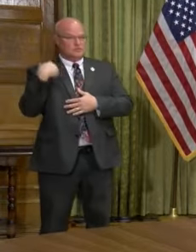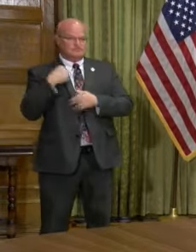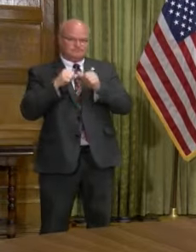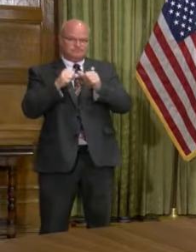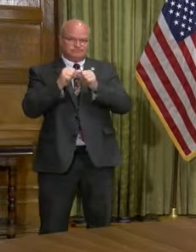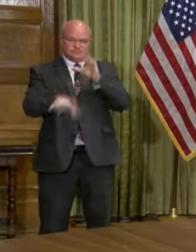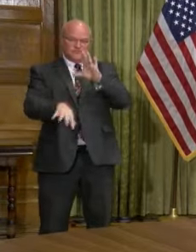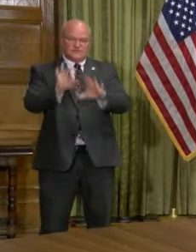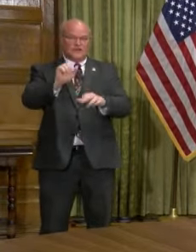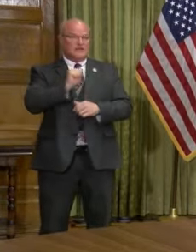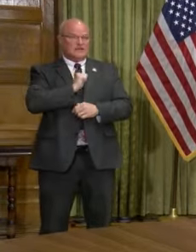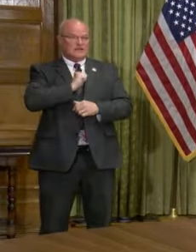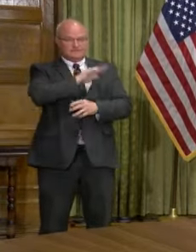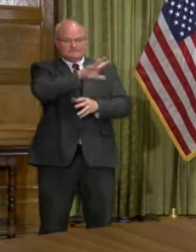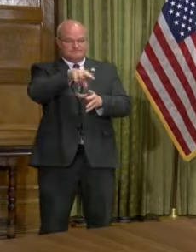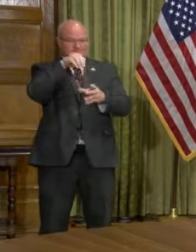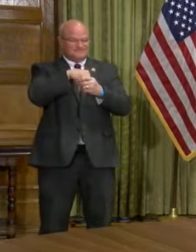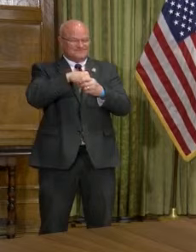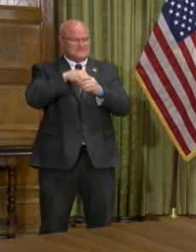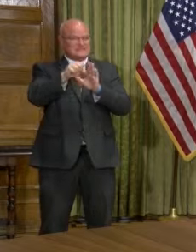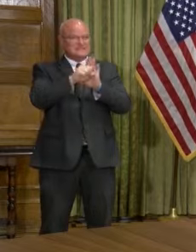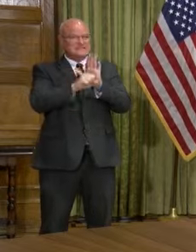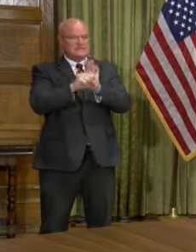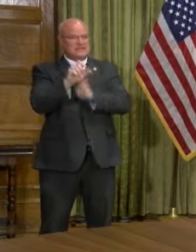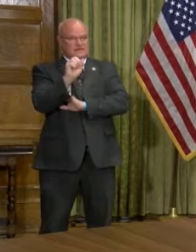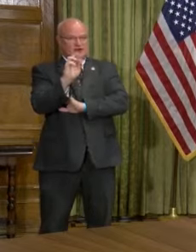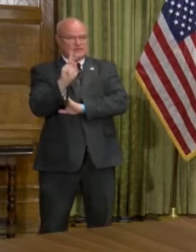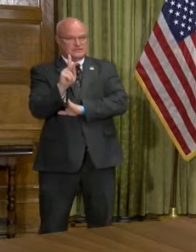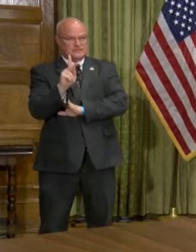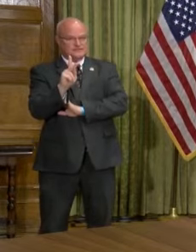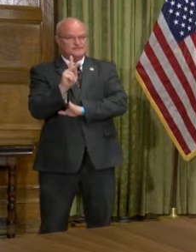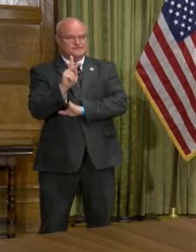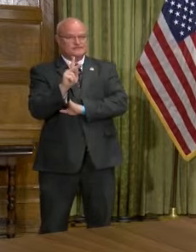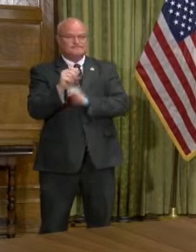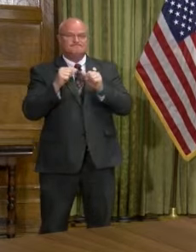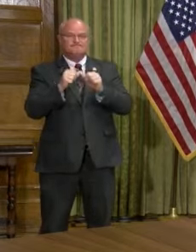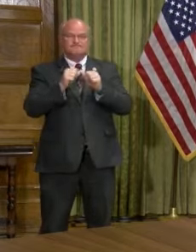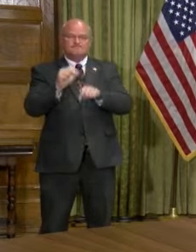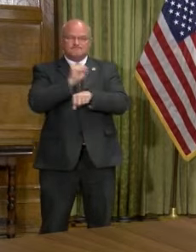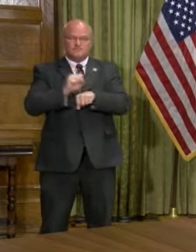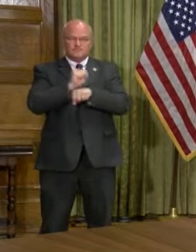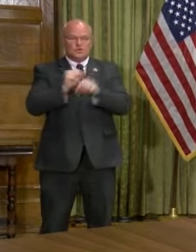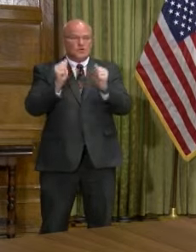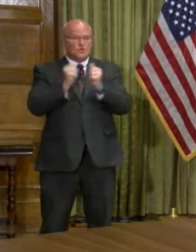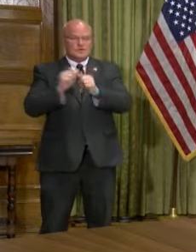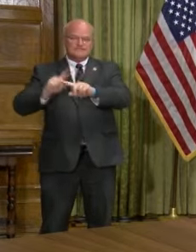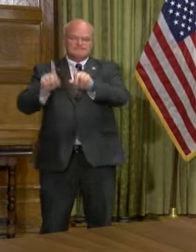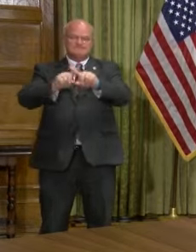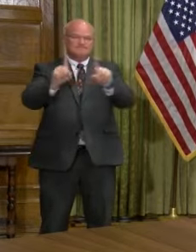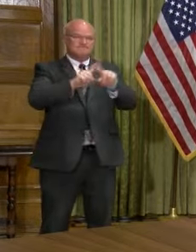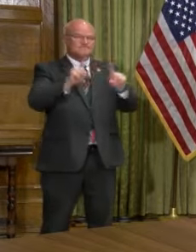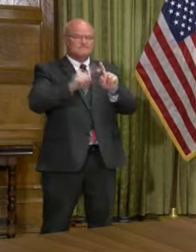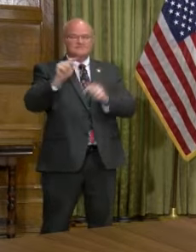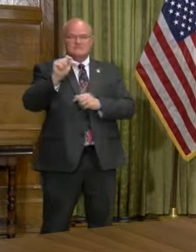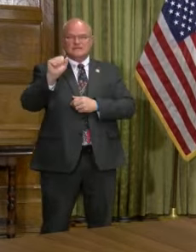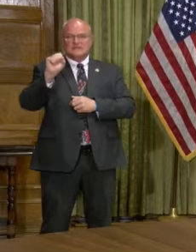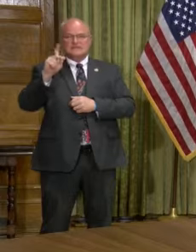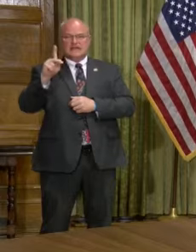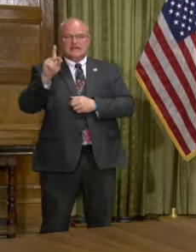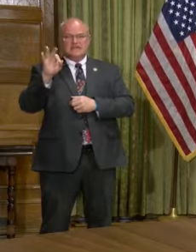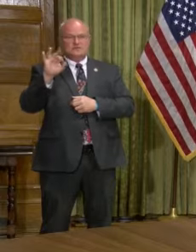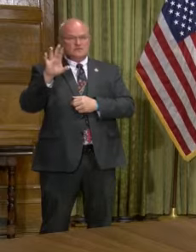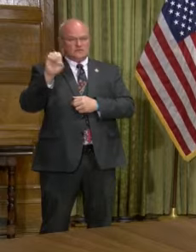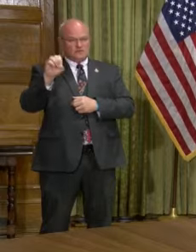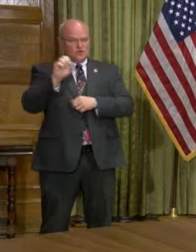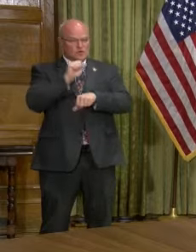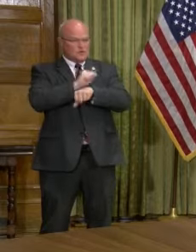continue to find ourselves in the state of Arkansas, and continuing to work with our various task forces and working groups